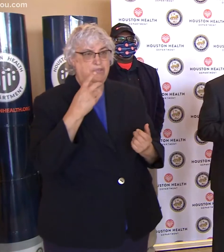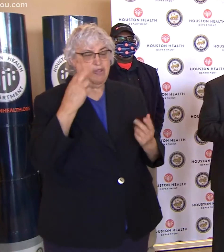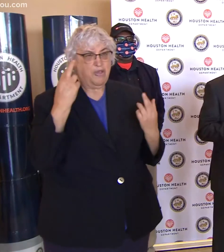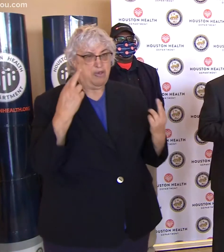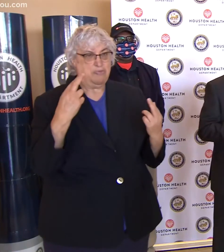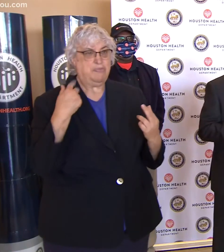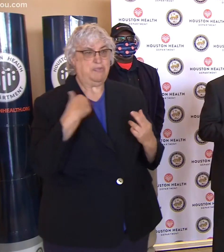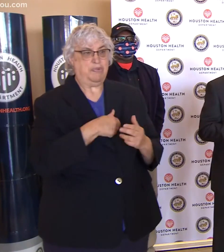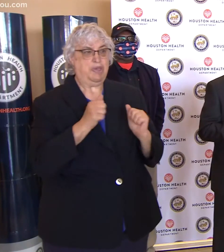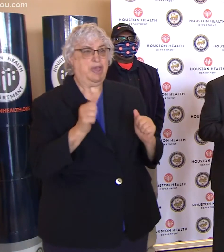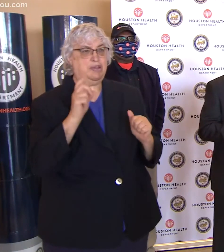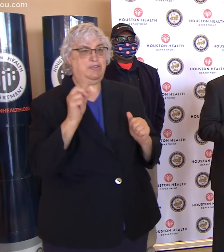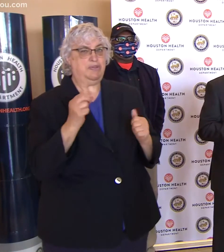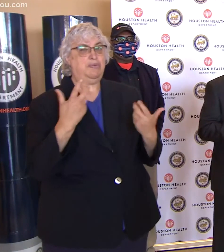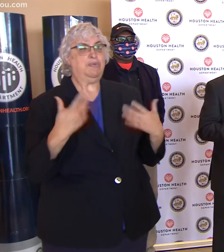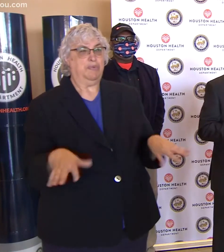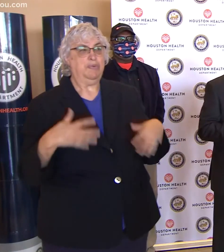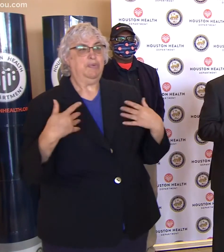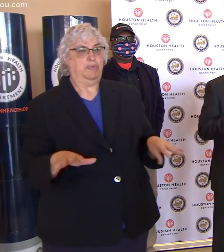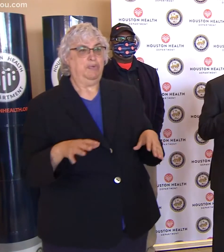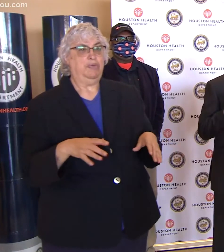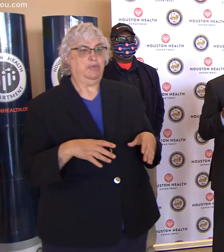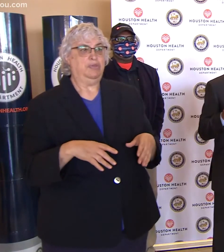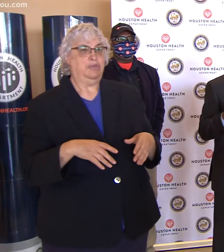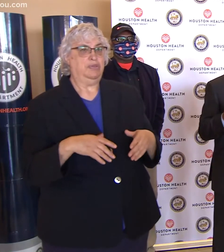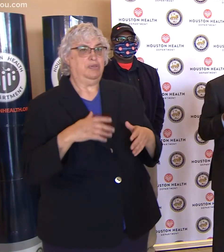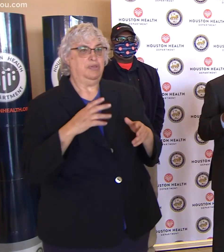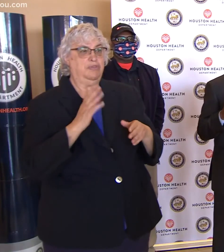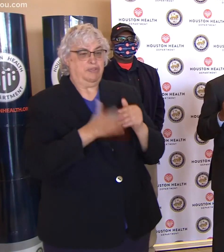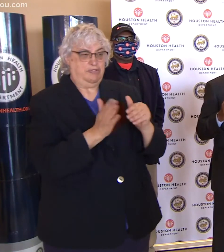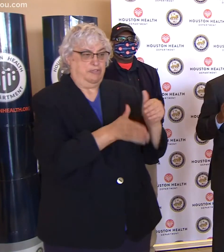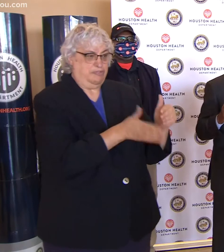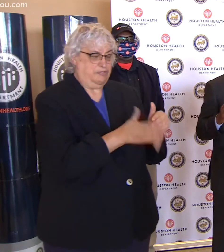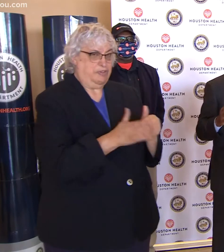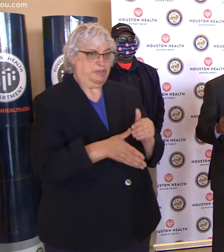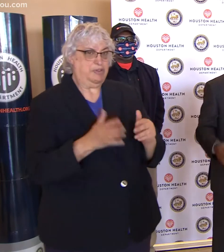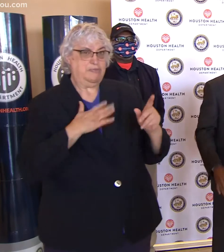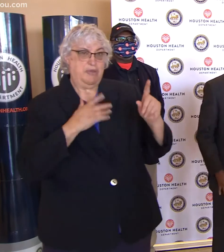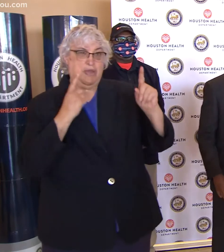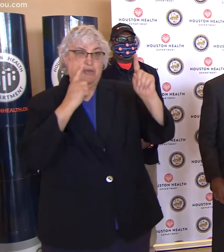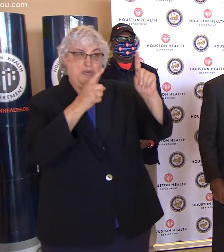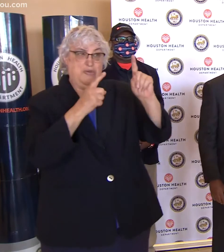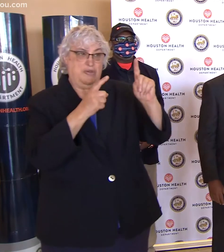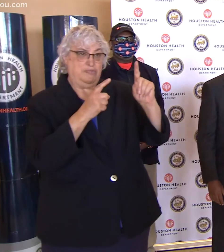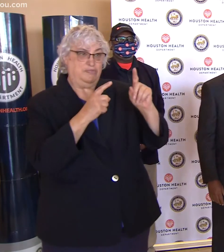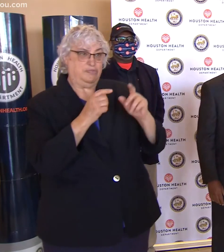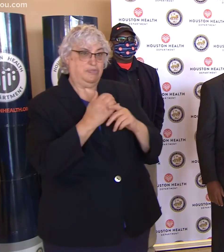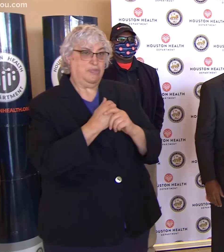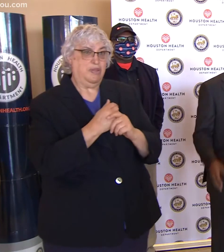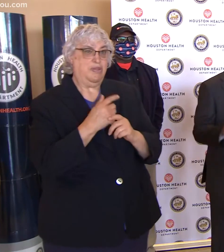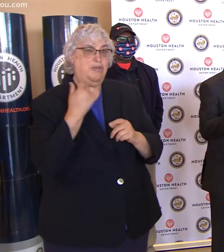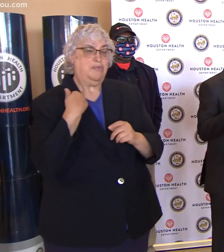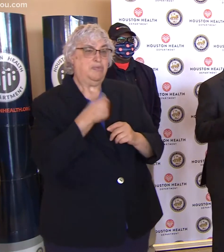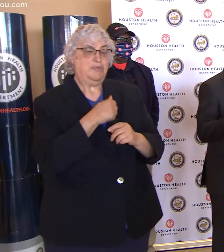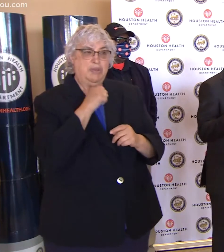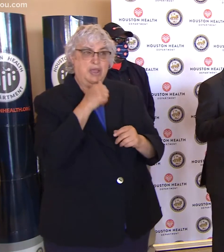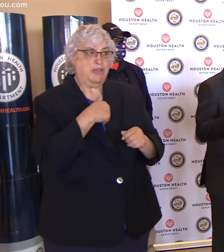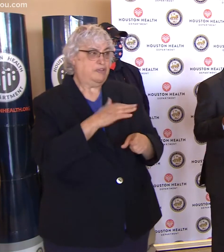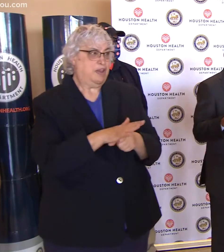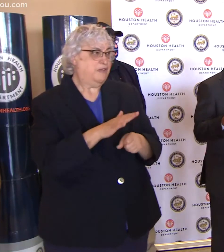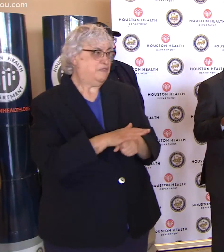do quite a bit in the month of January. That's the goal. Anything less, we're going to fall short. Anything